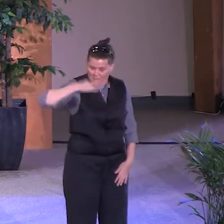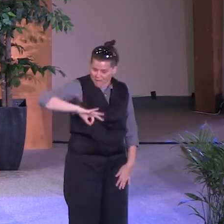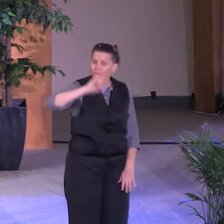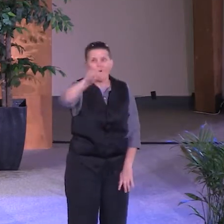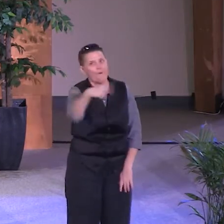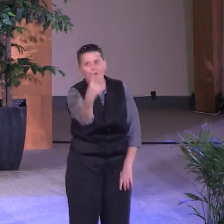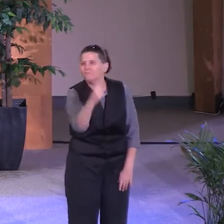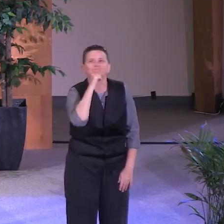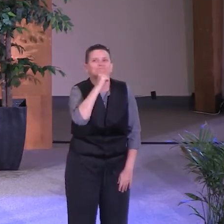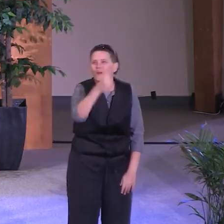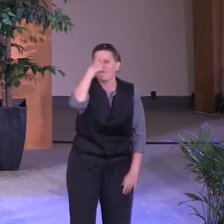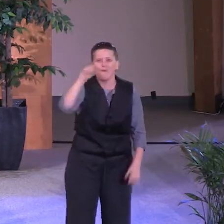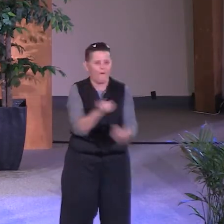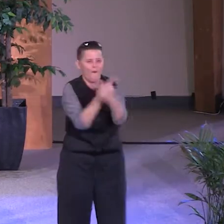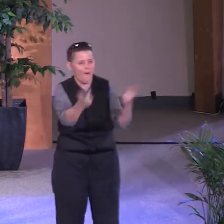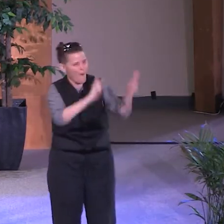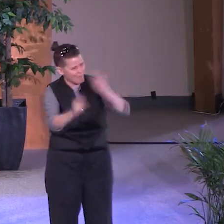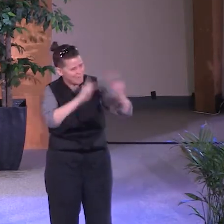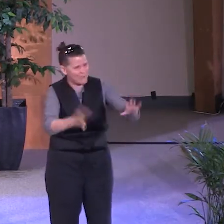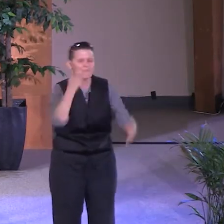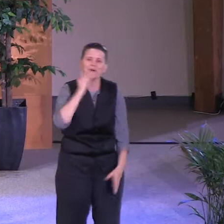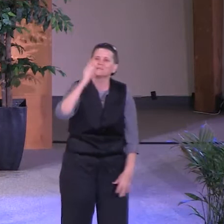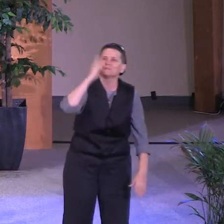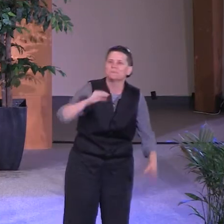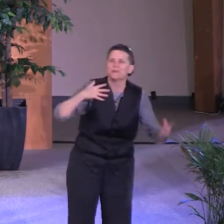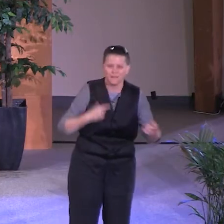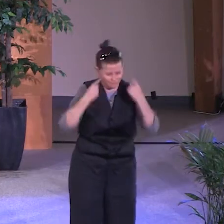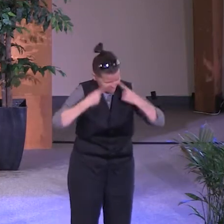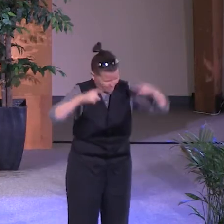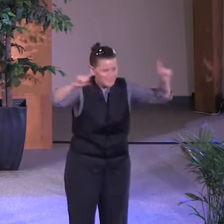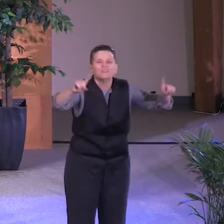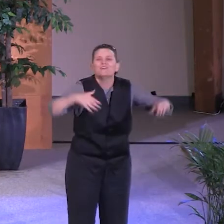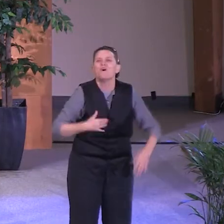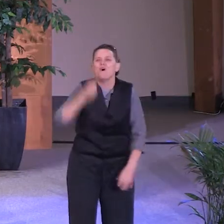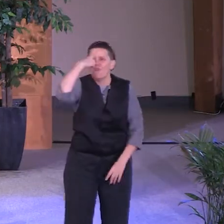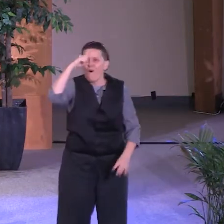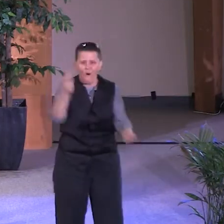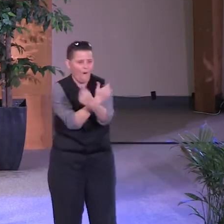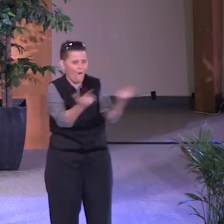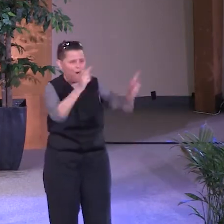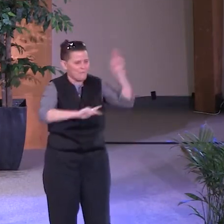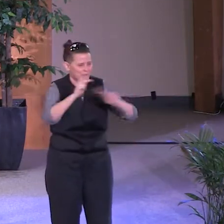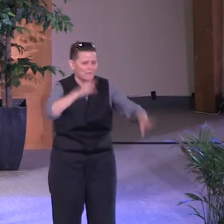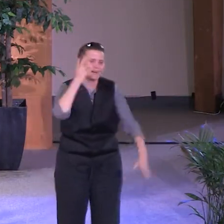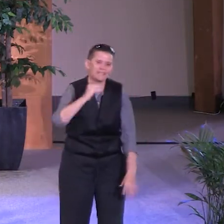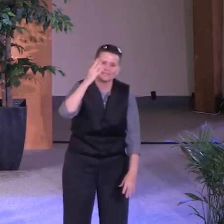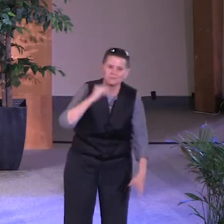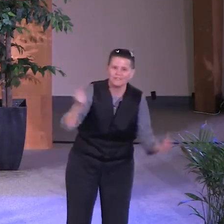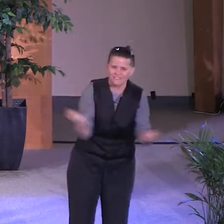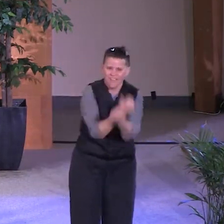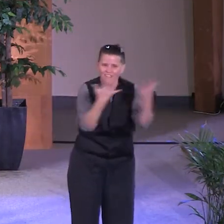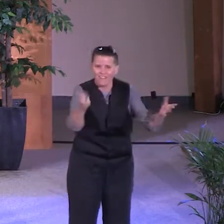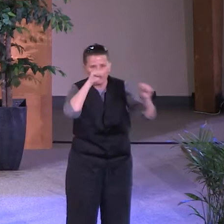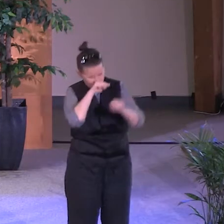me, but so everyone around me can have everything they need. Let all these folks that's with me, God, have everything they need. Let